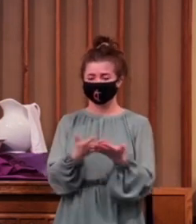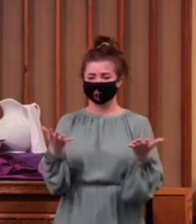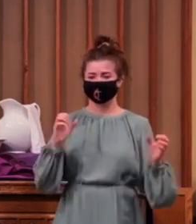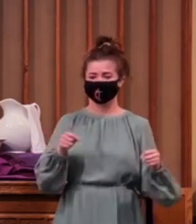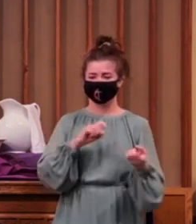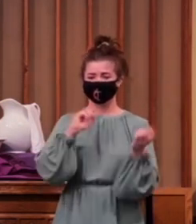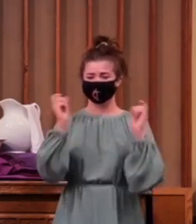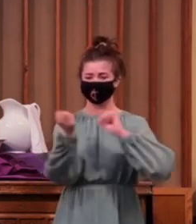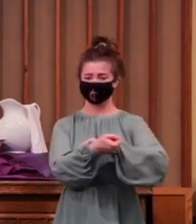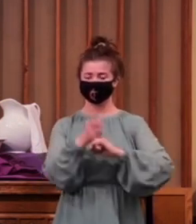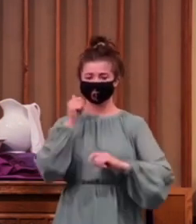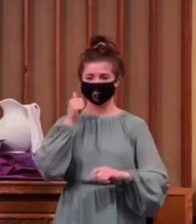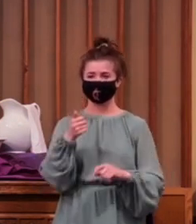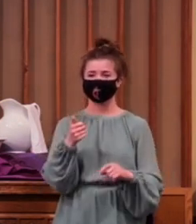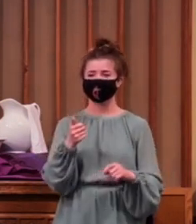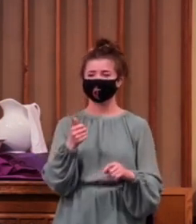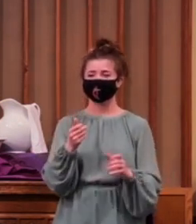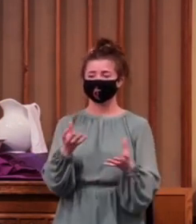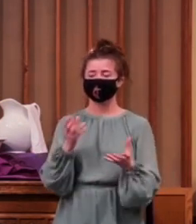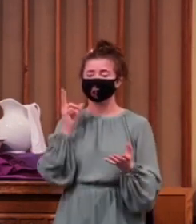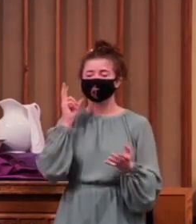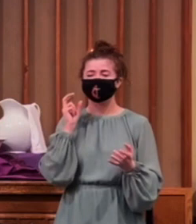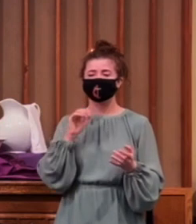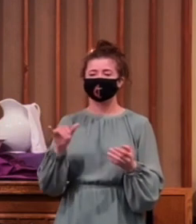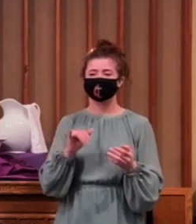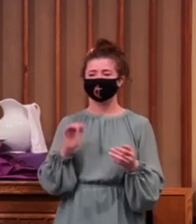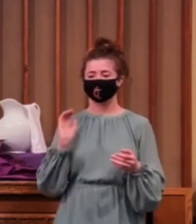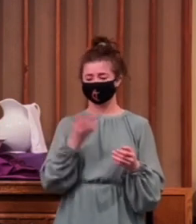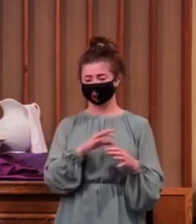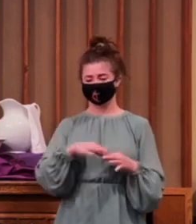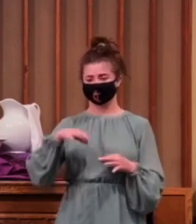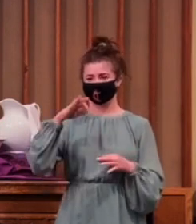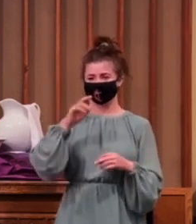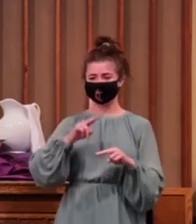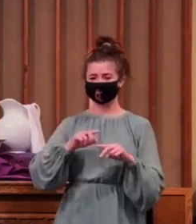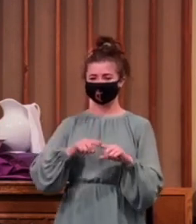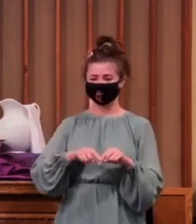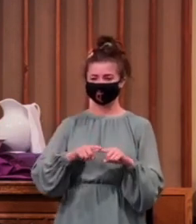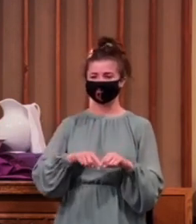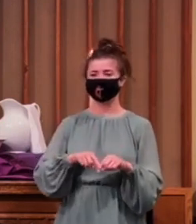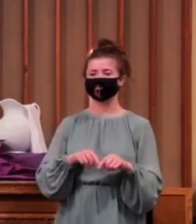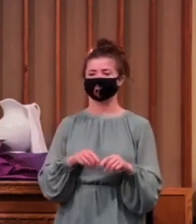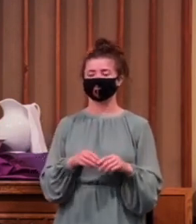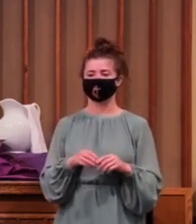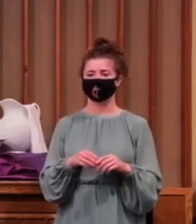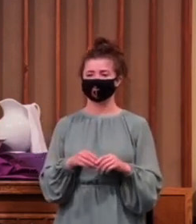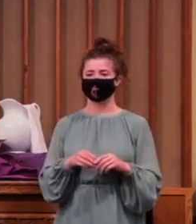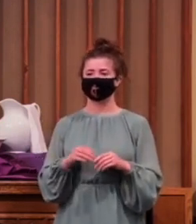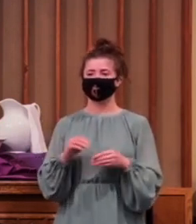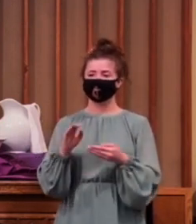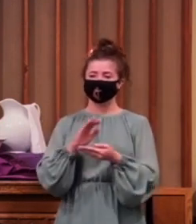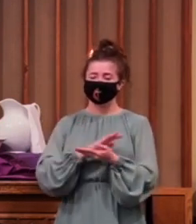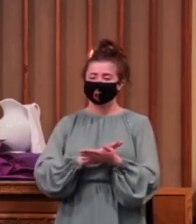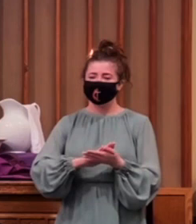tomorrow. We want to listen like our soul depends on it. So gracious